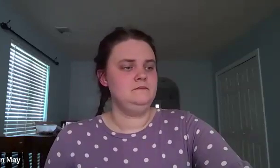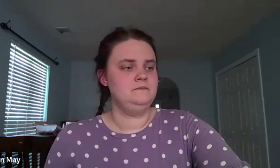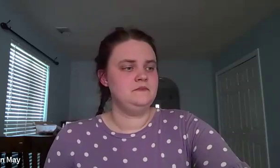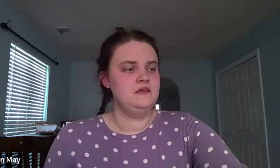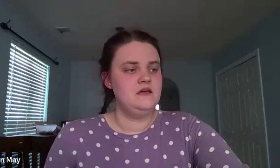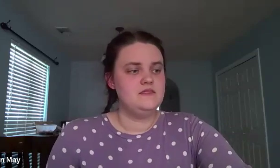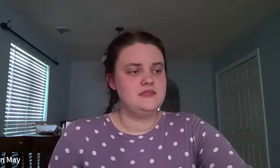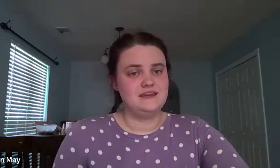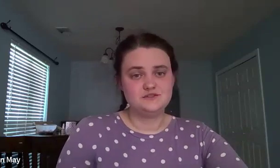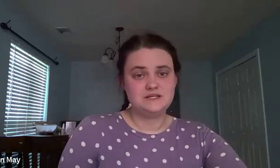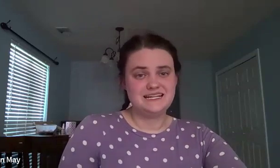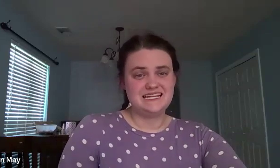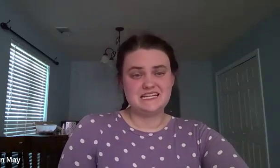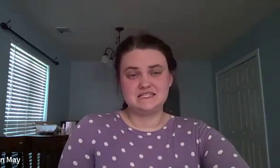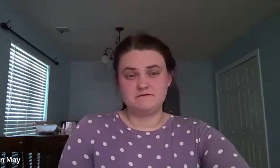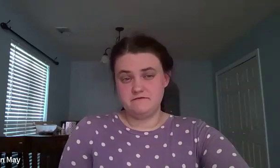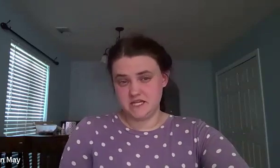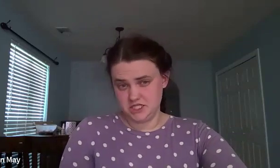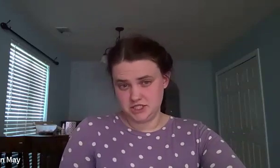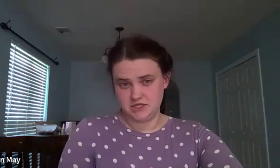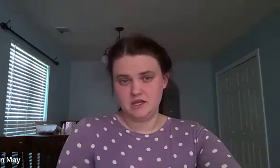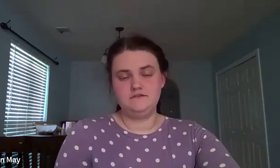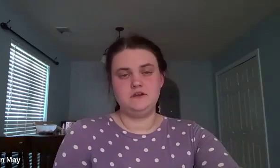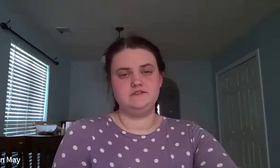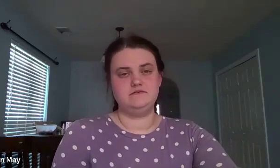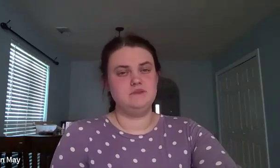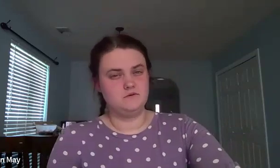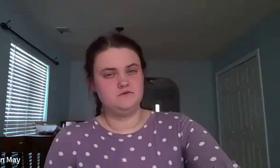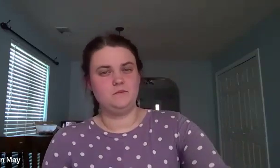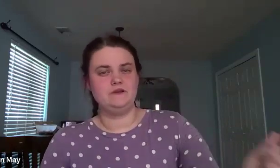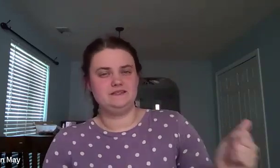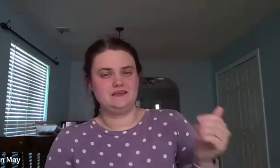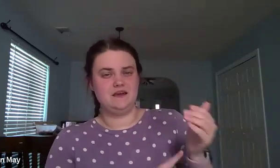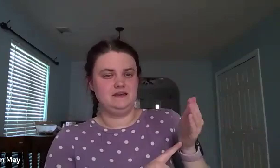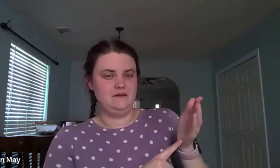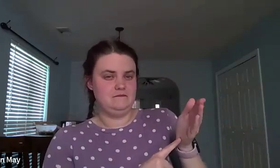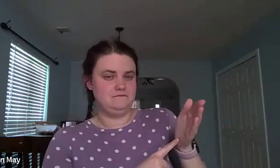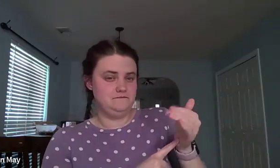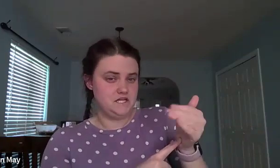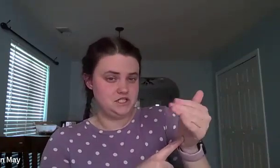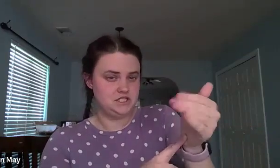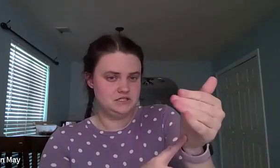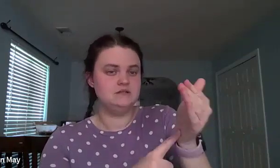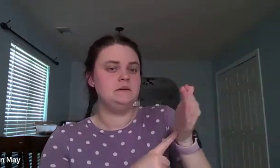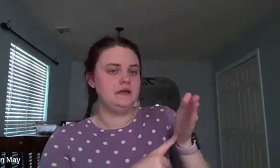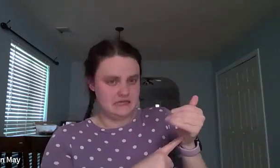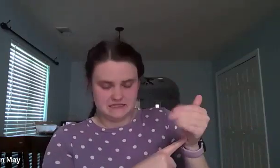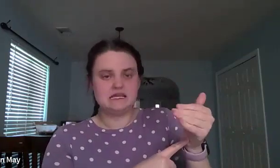Okay. The next one is fish. If you guys remember from when we signed fish, it's the same